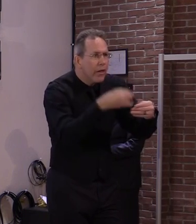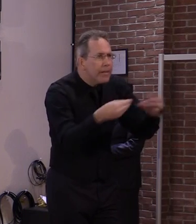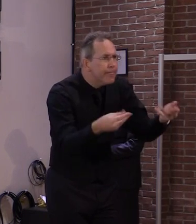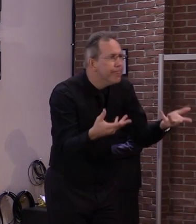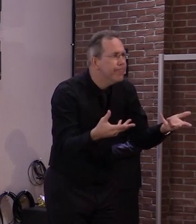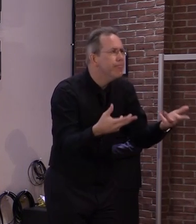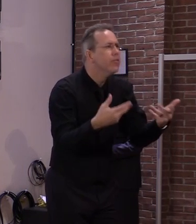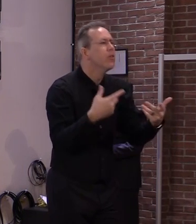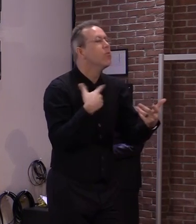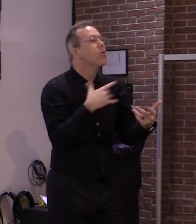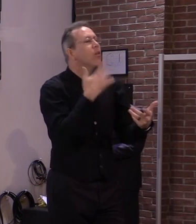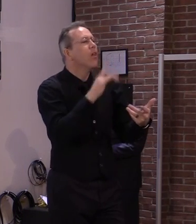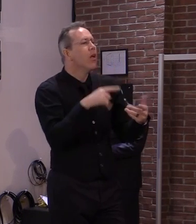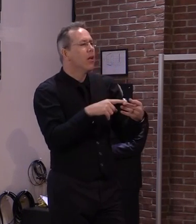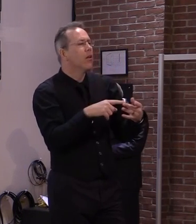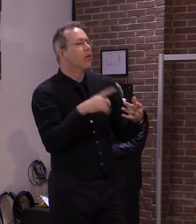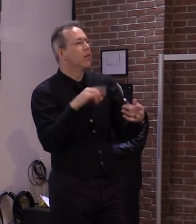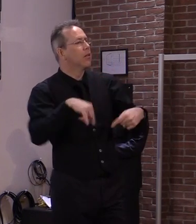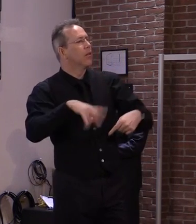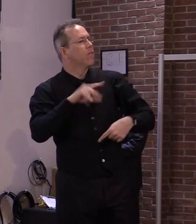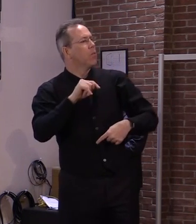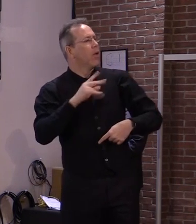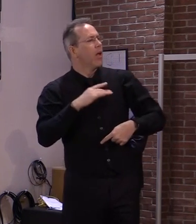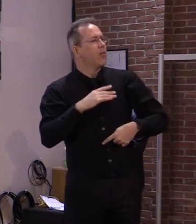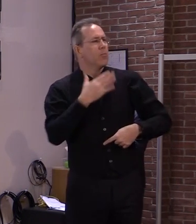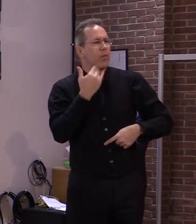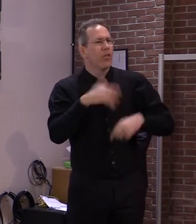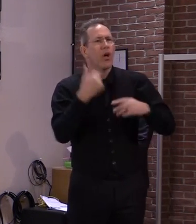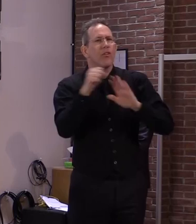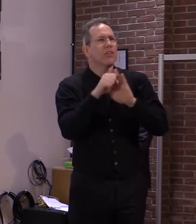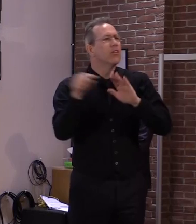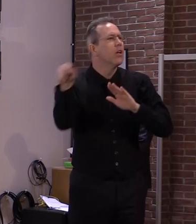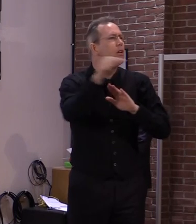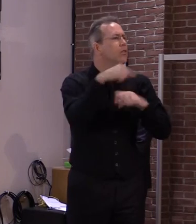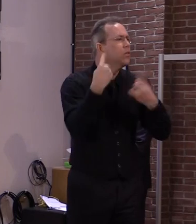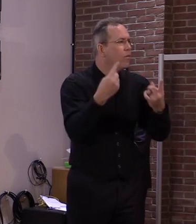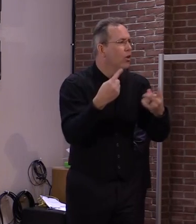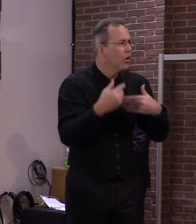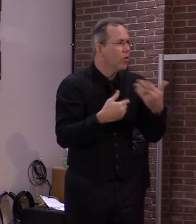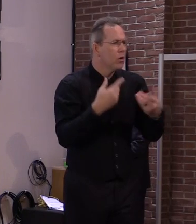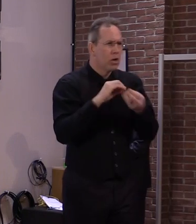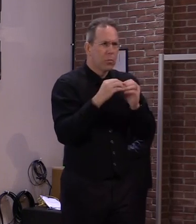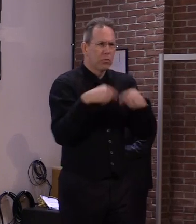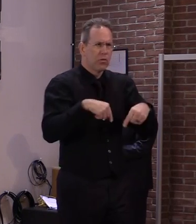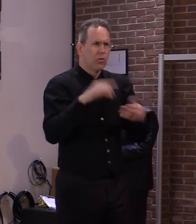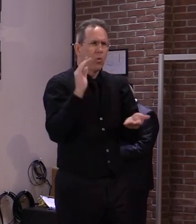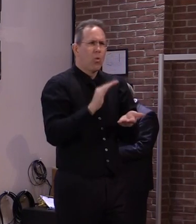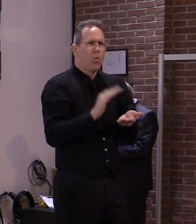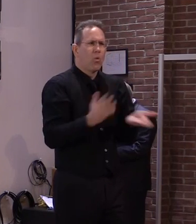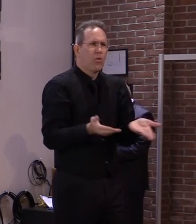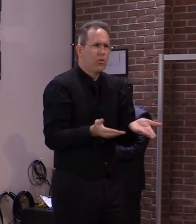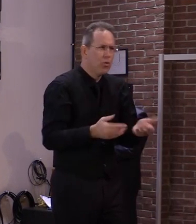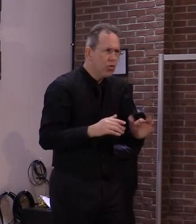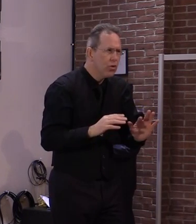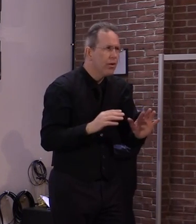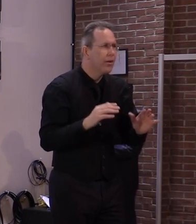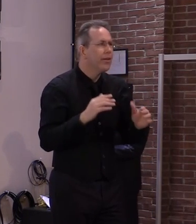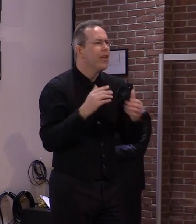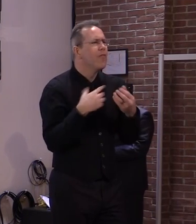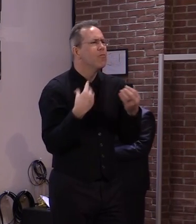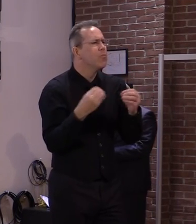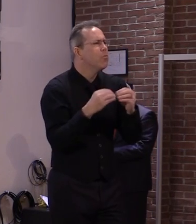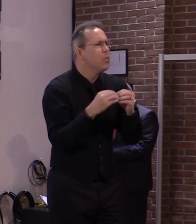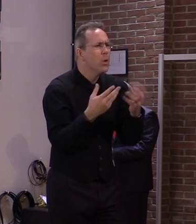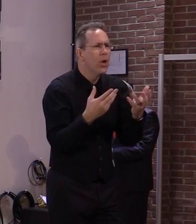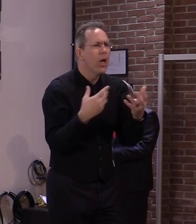positive. And I really feel we have a responsibility to try to do more in that regard. So I think, the first step